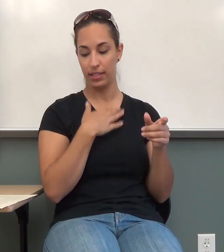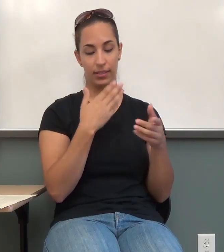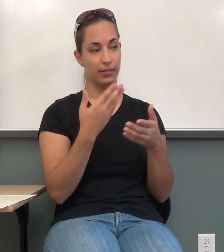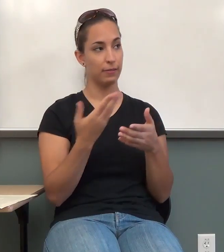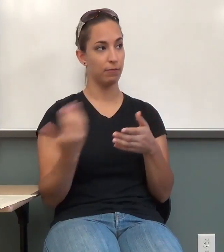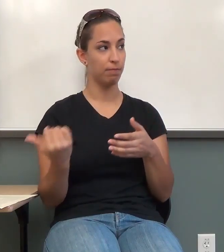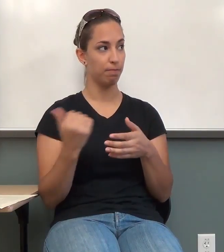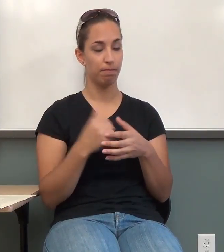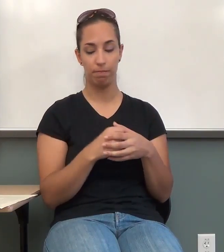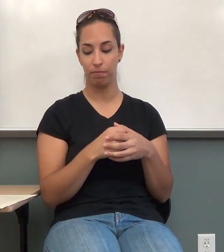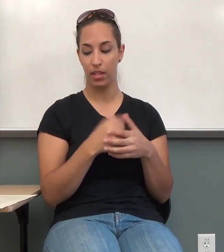They slept